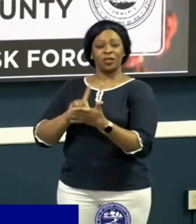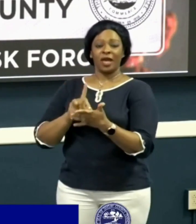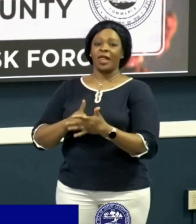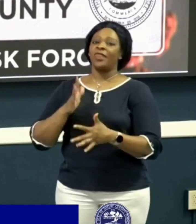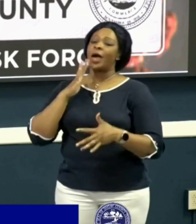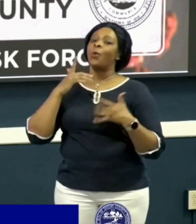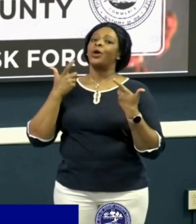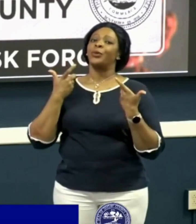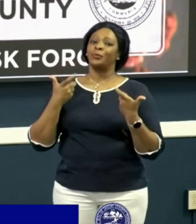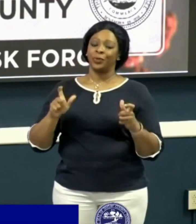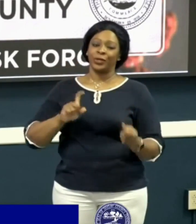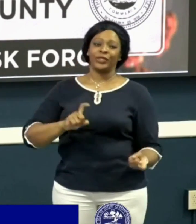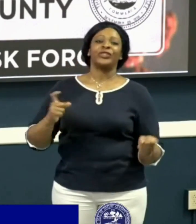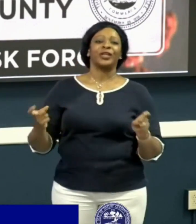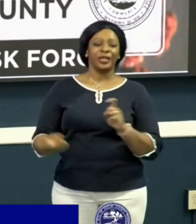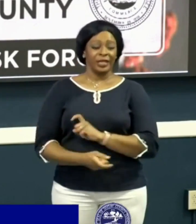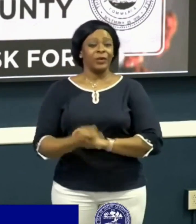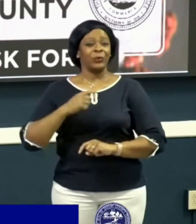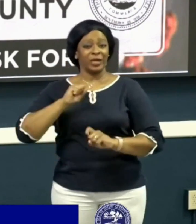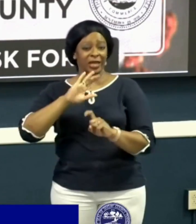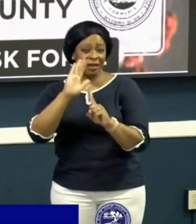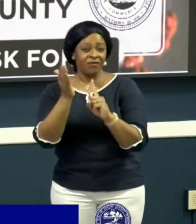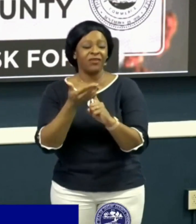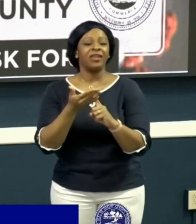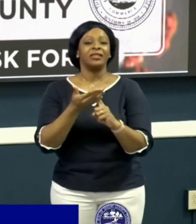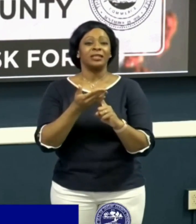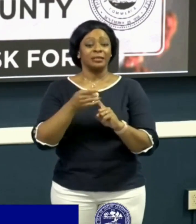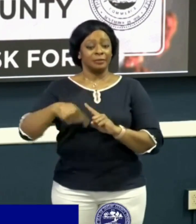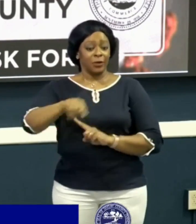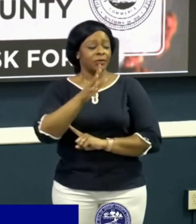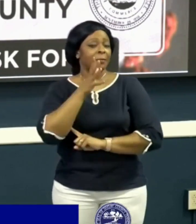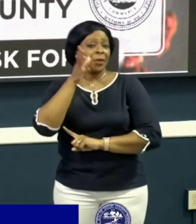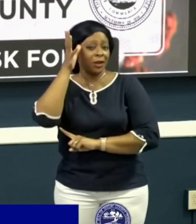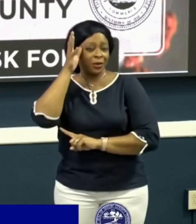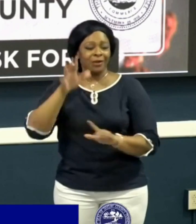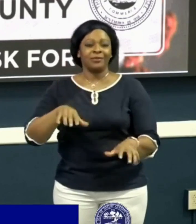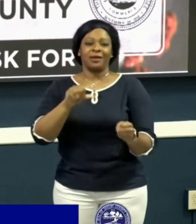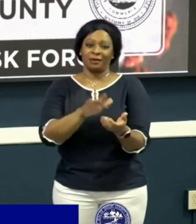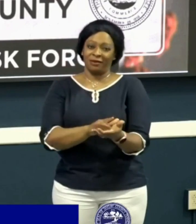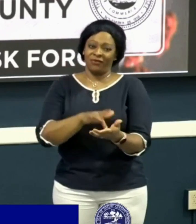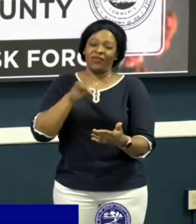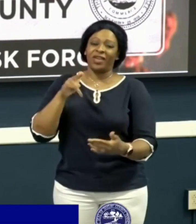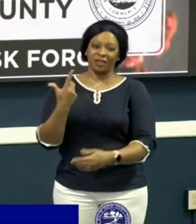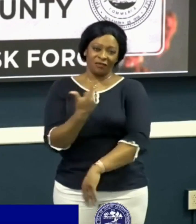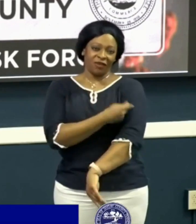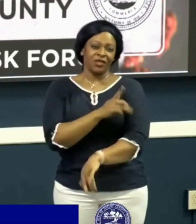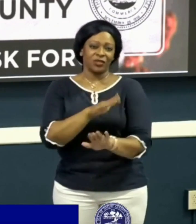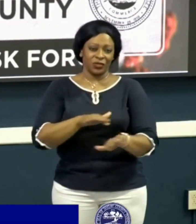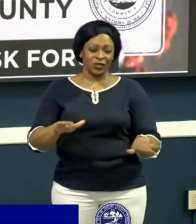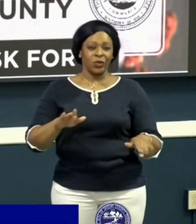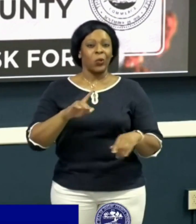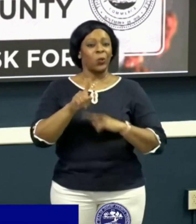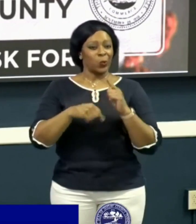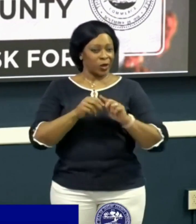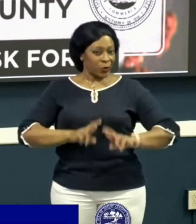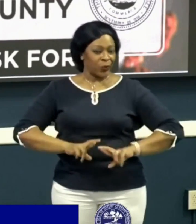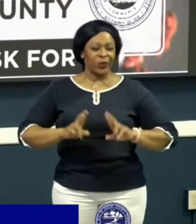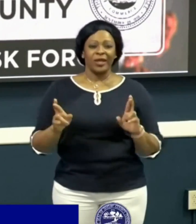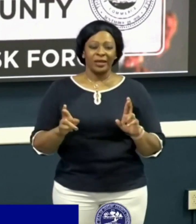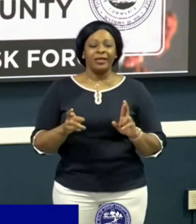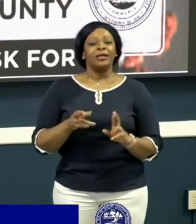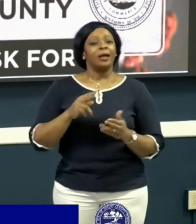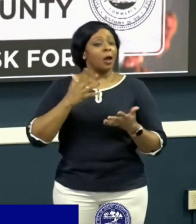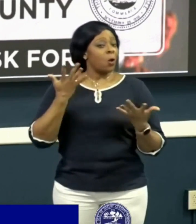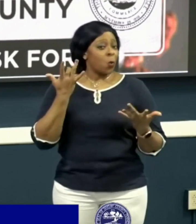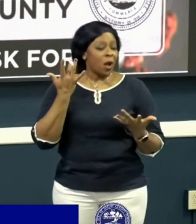game changer, especially if we can convince a good number of parents to take advantage of that vaccine when it comes online, because it means